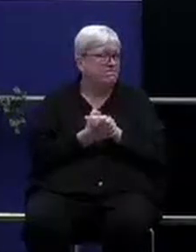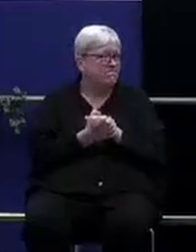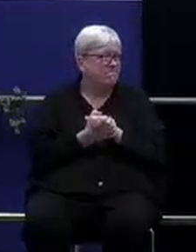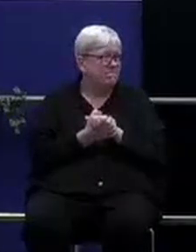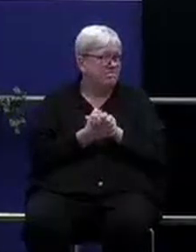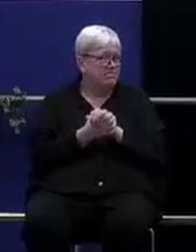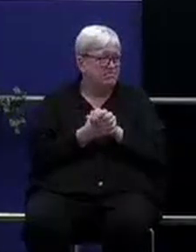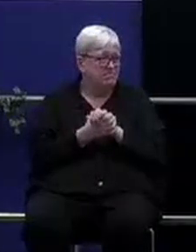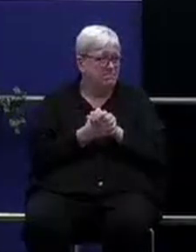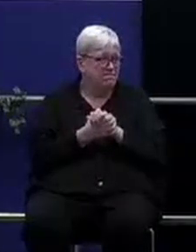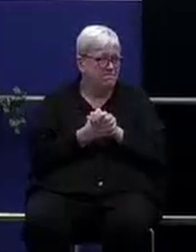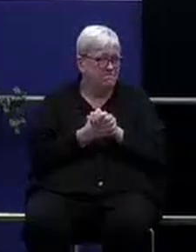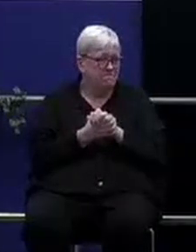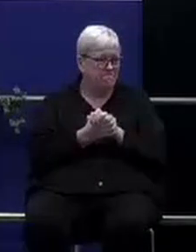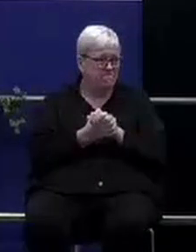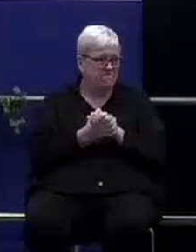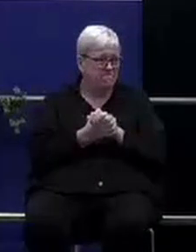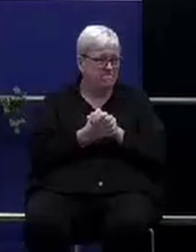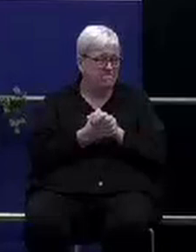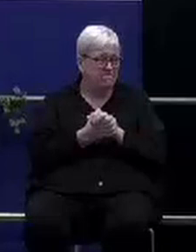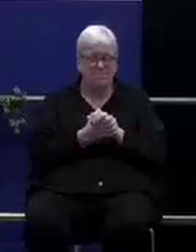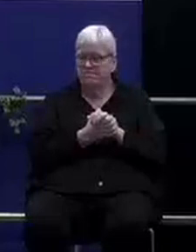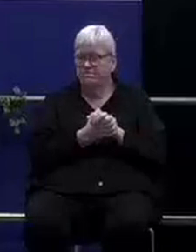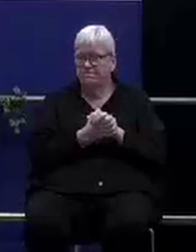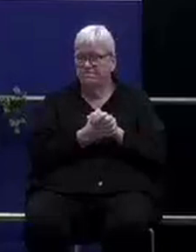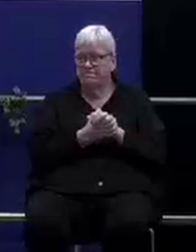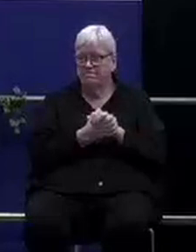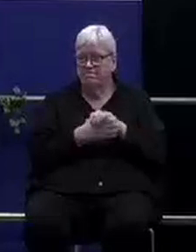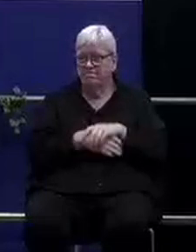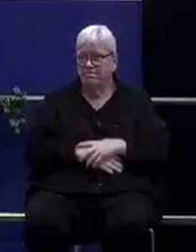Thank you. Got another question?